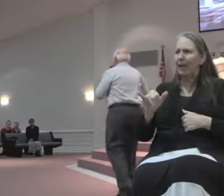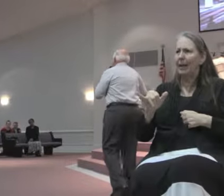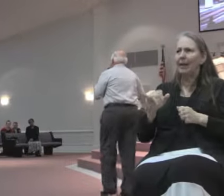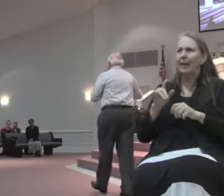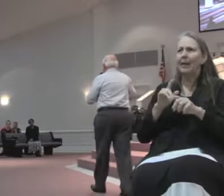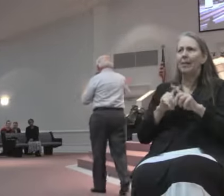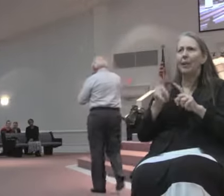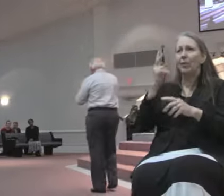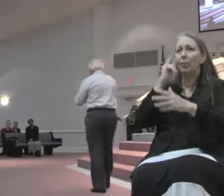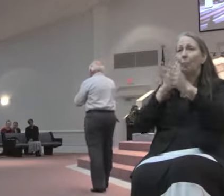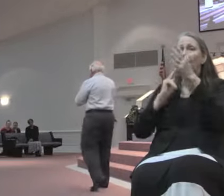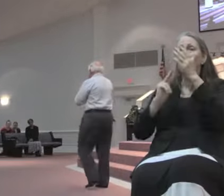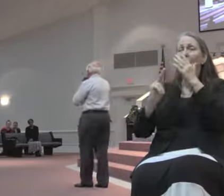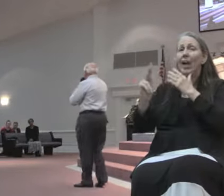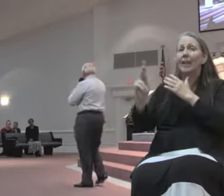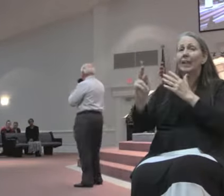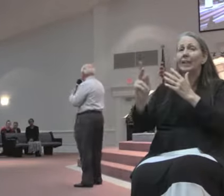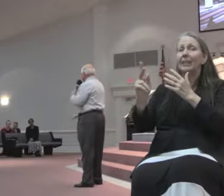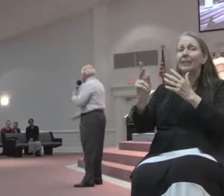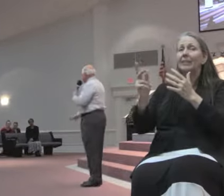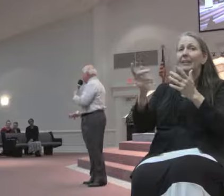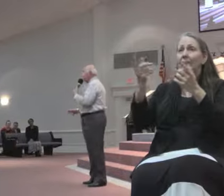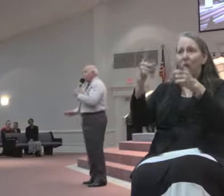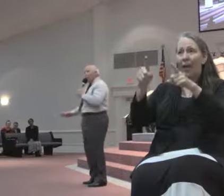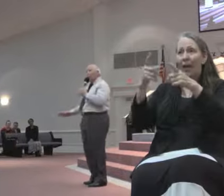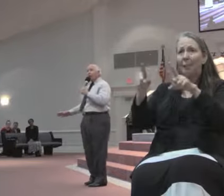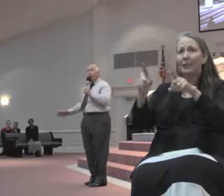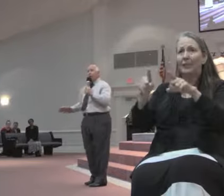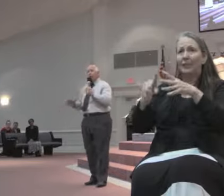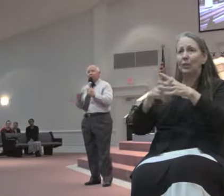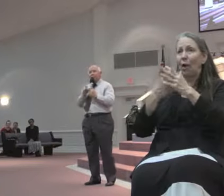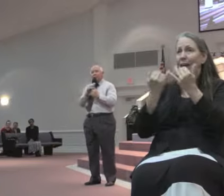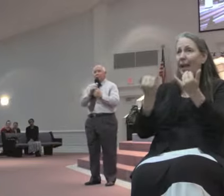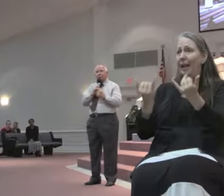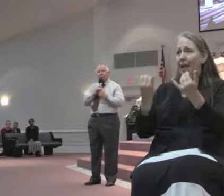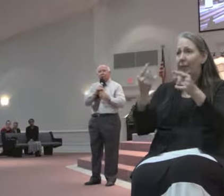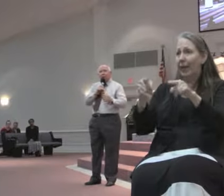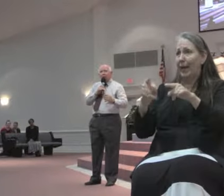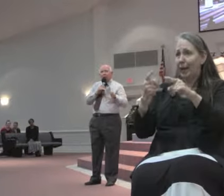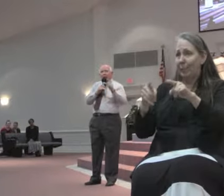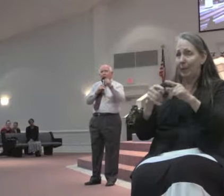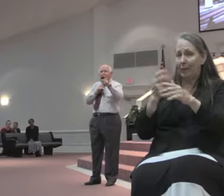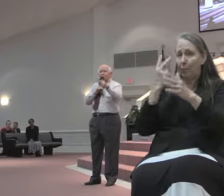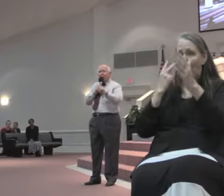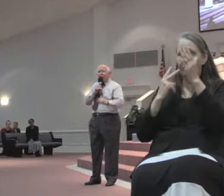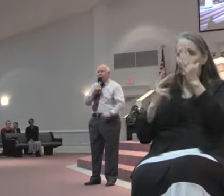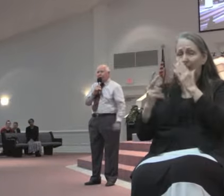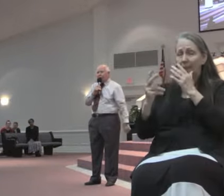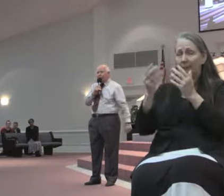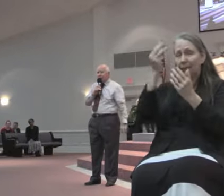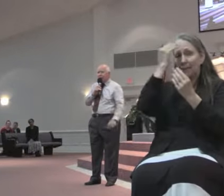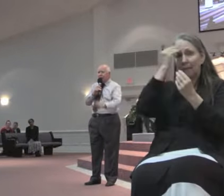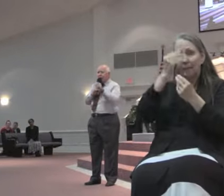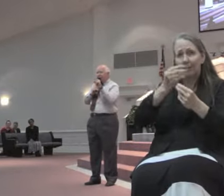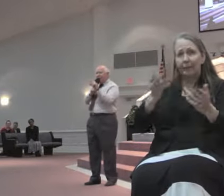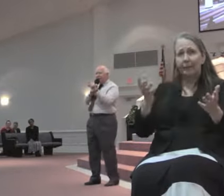is prophetically coming to pass right now. Starting to happen. But I'm here to tell